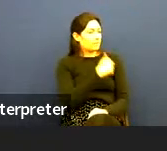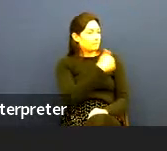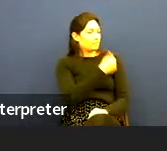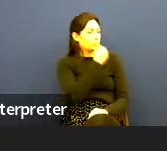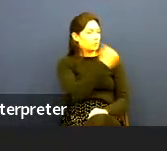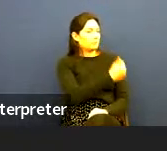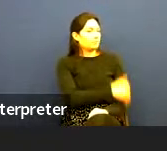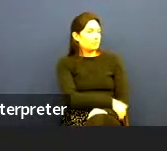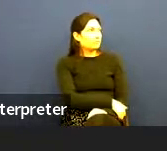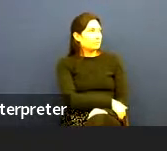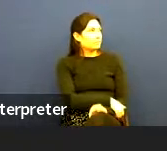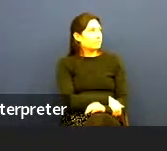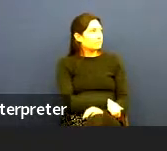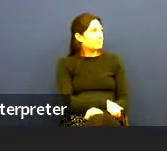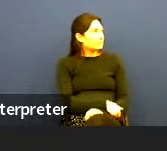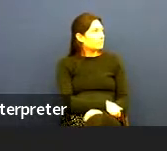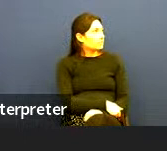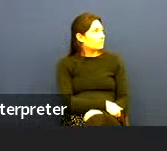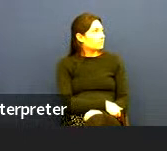Okay.